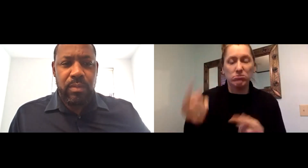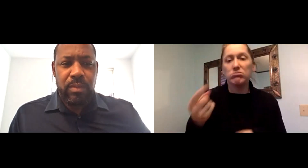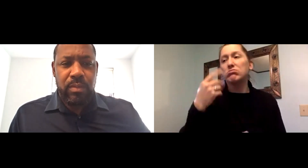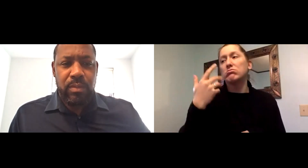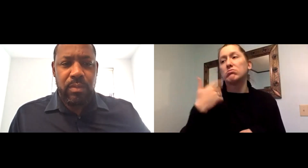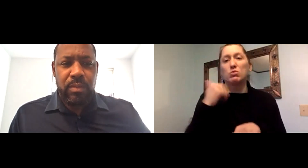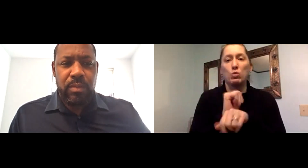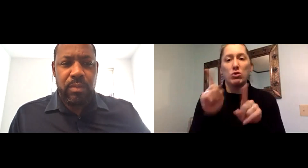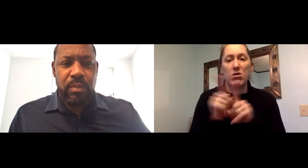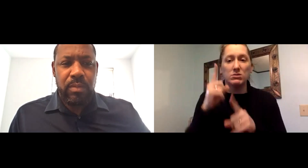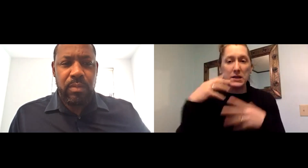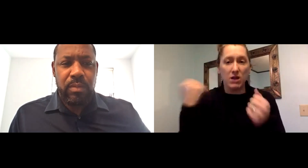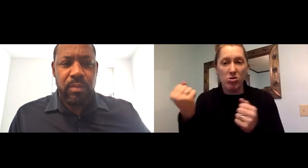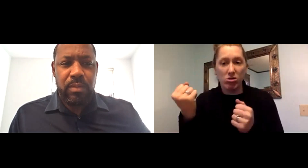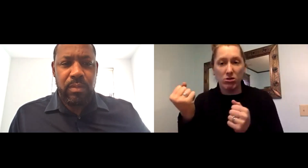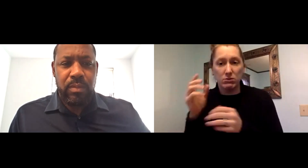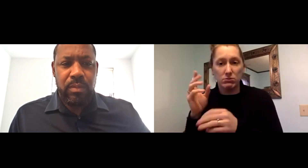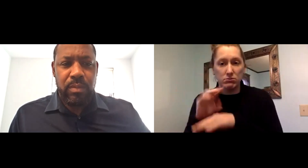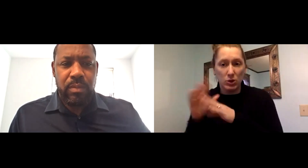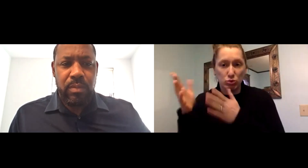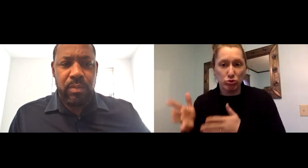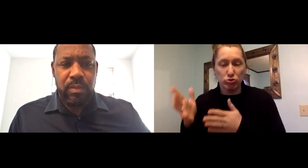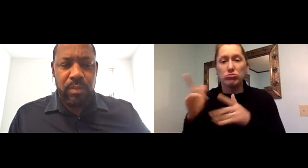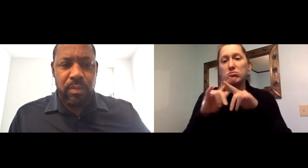I've been a commissioner for 3 months. I work in mental health